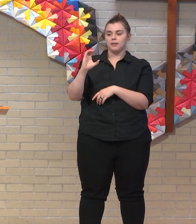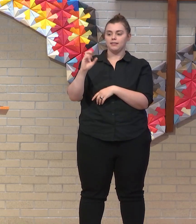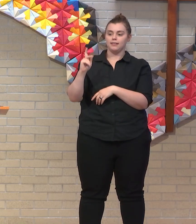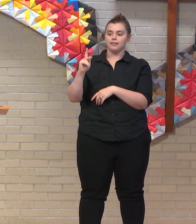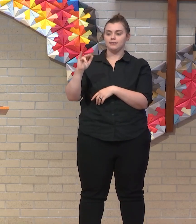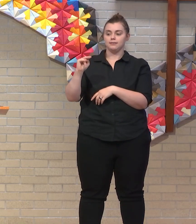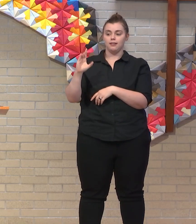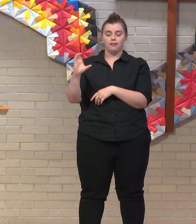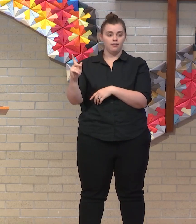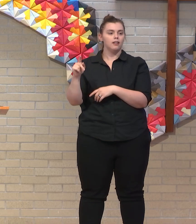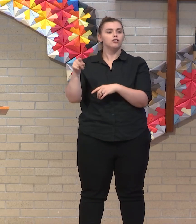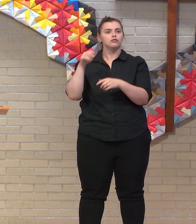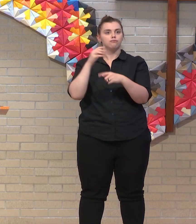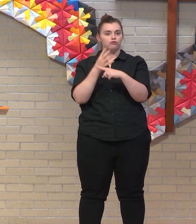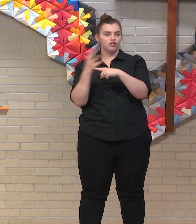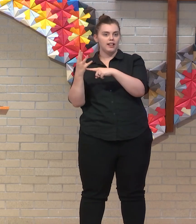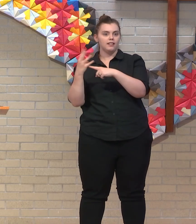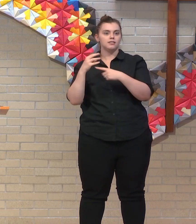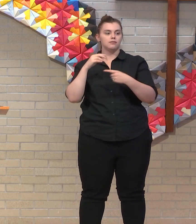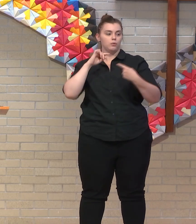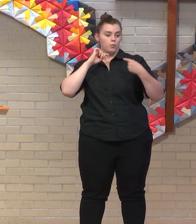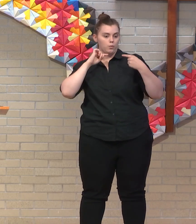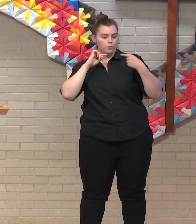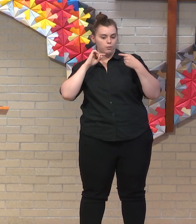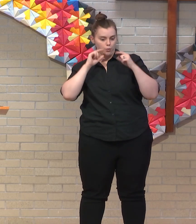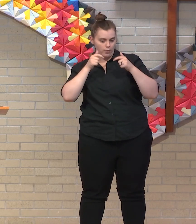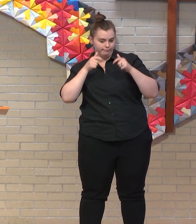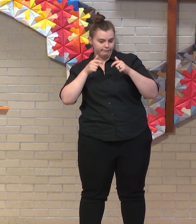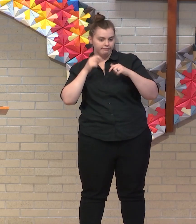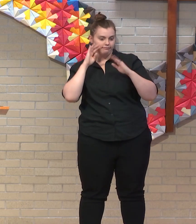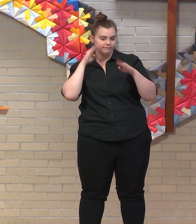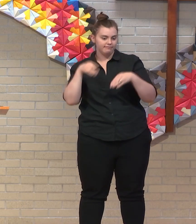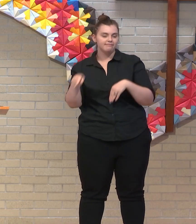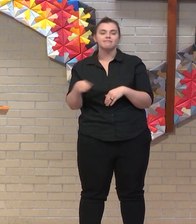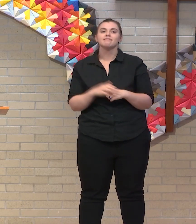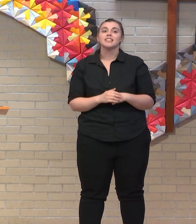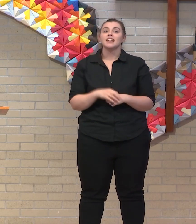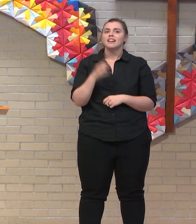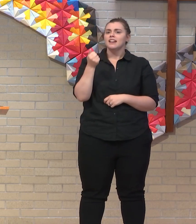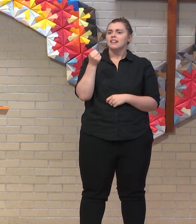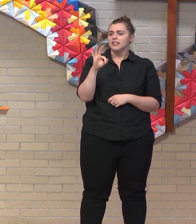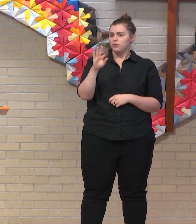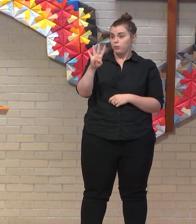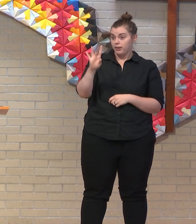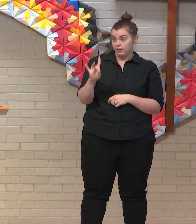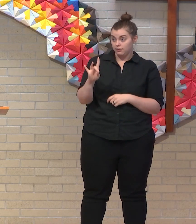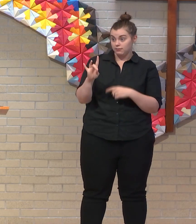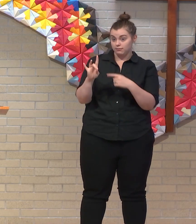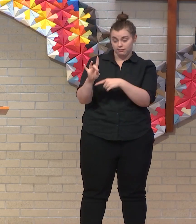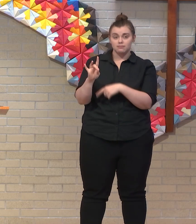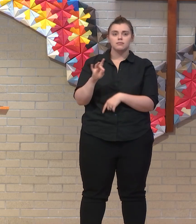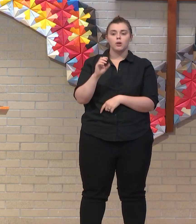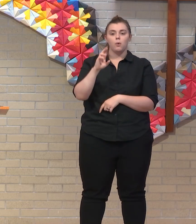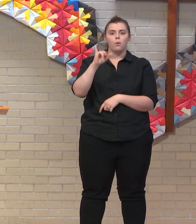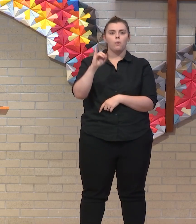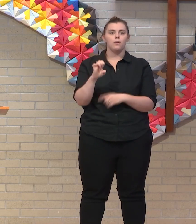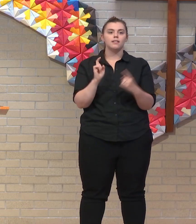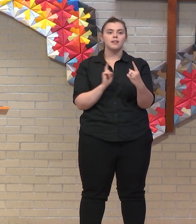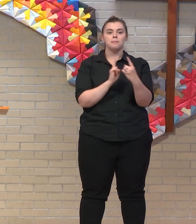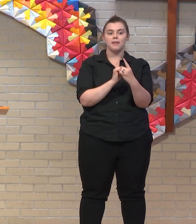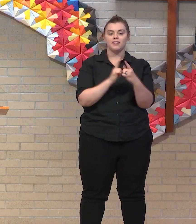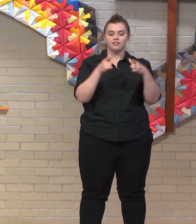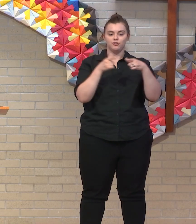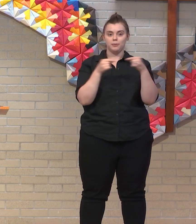Nobel Prize for her work on genetics in corn. And then in 1948, Ori met a